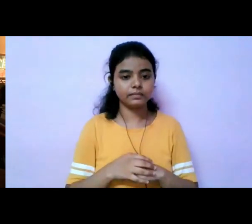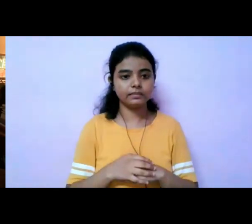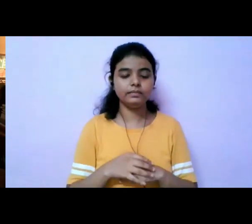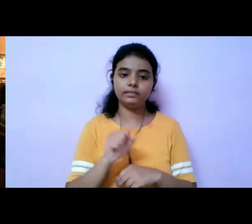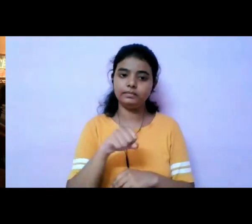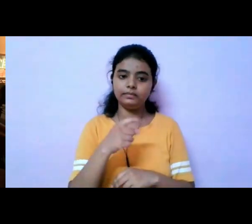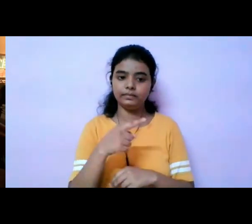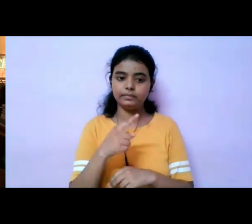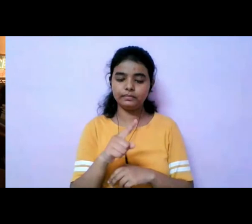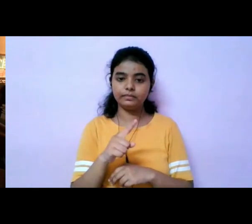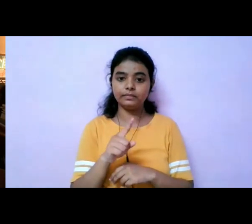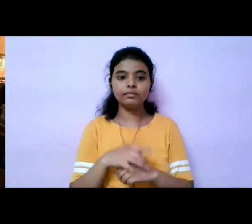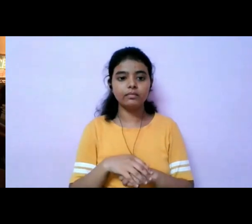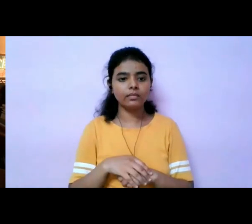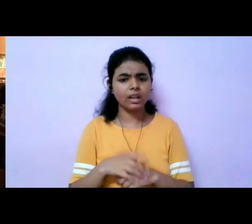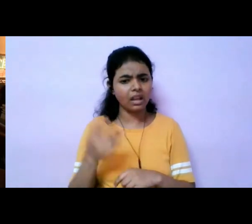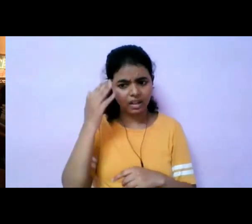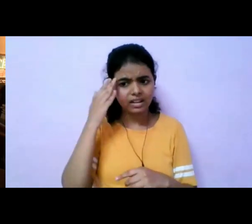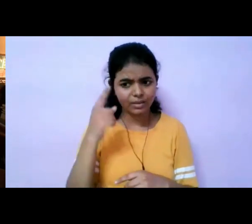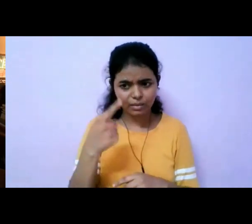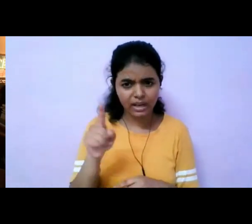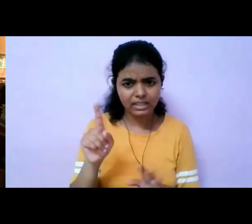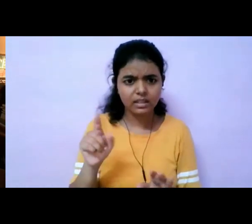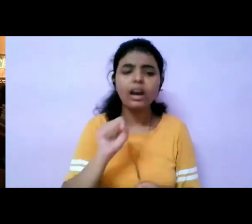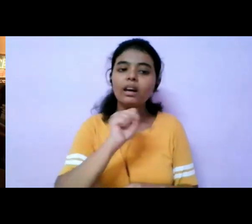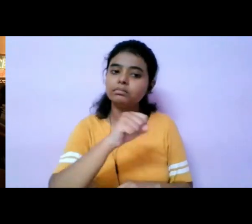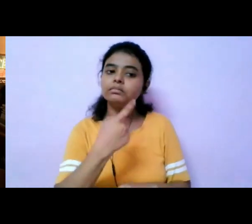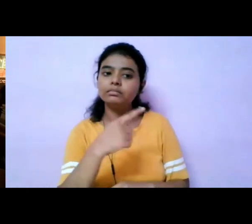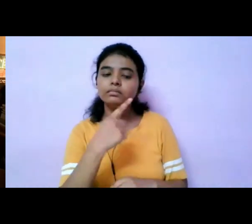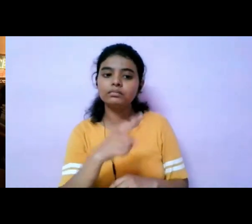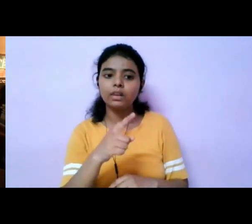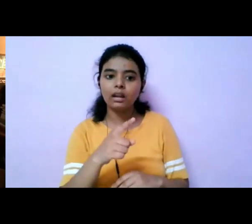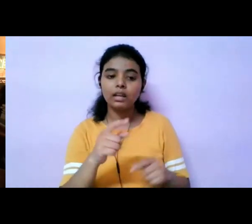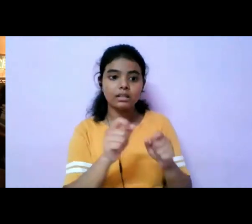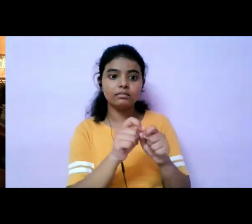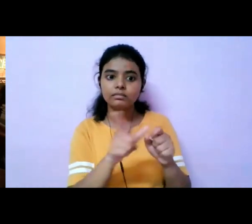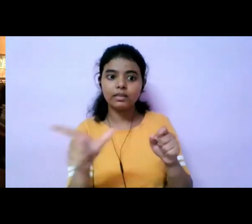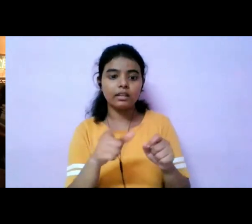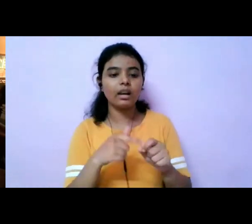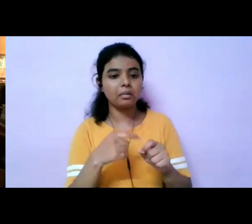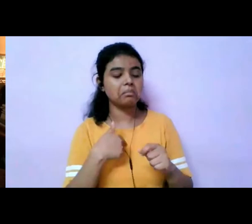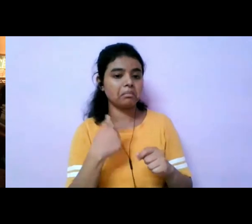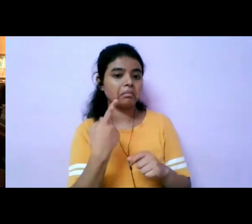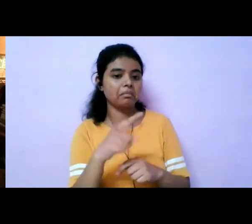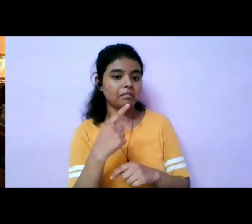Right. Does that make sense? I don't know. It does, and the definition appeals to me quite a bit.